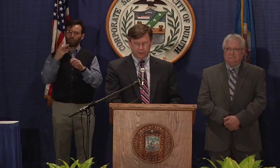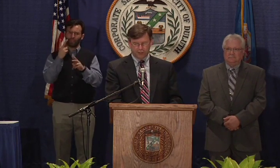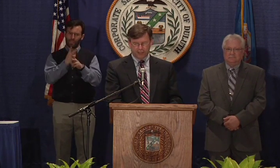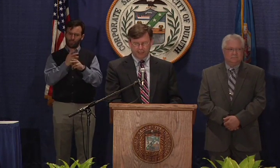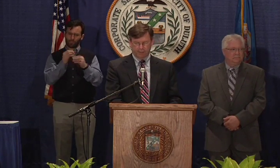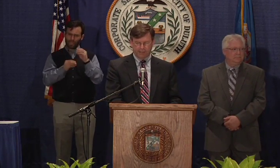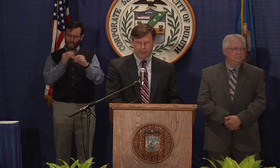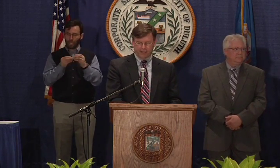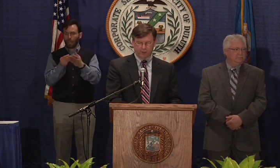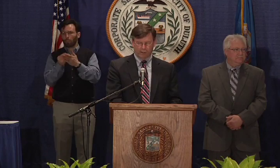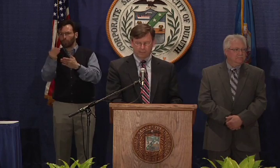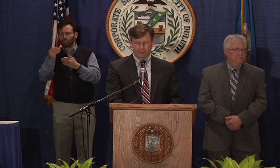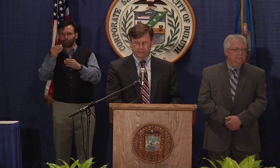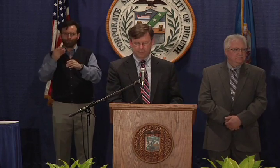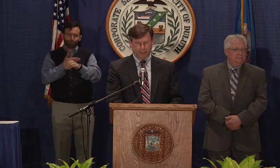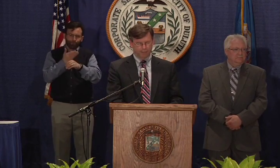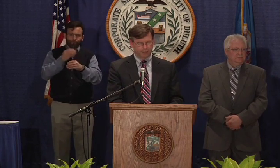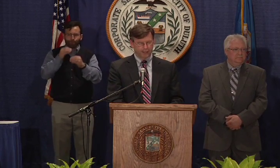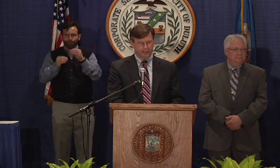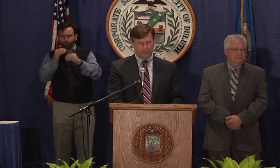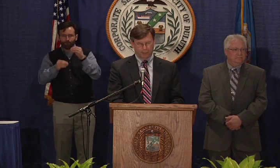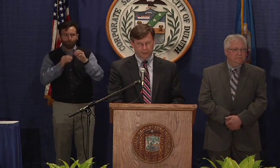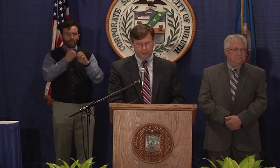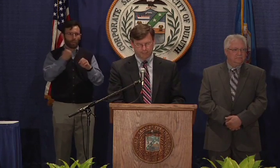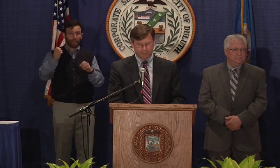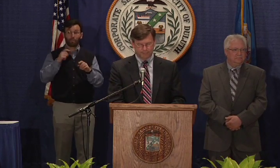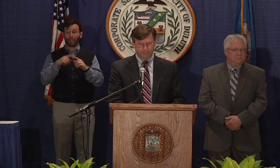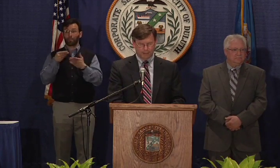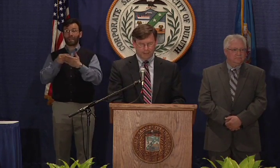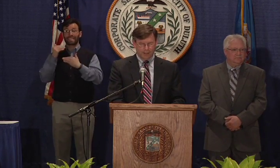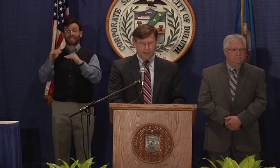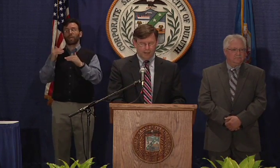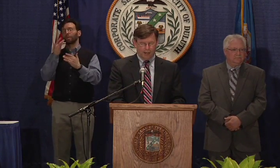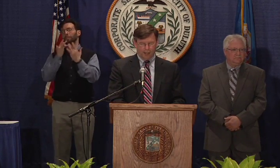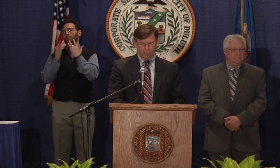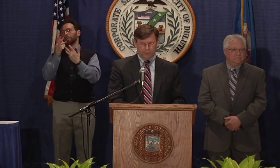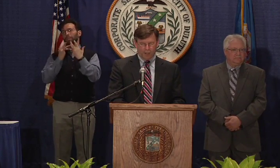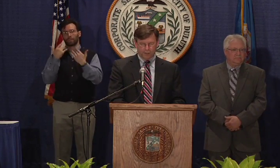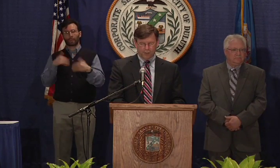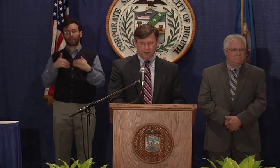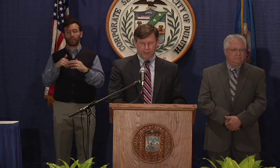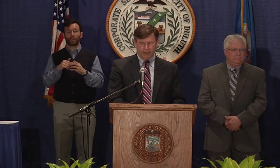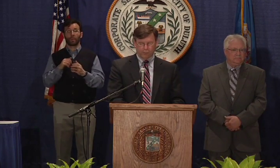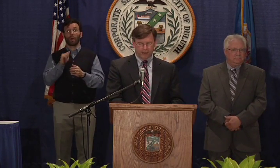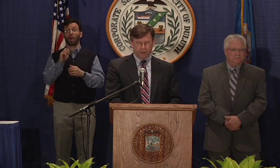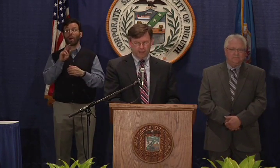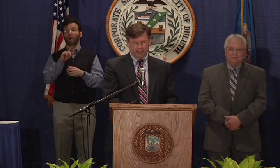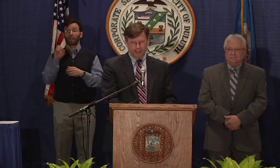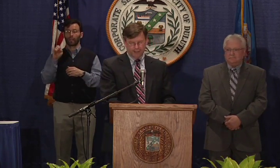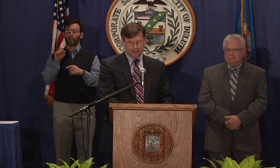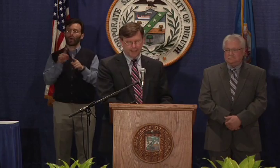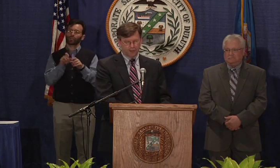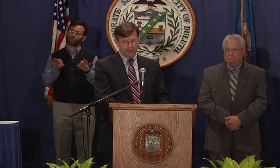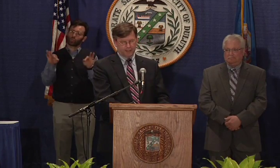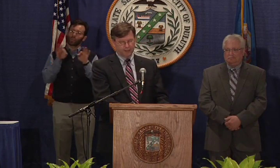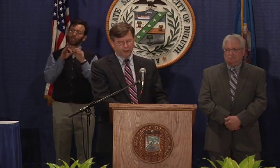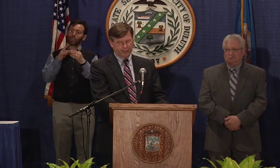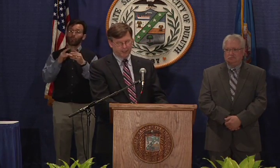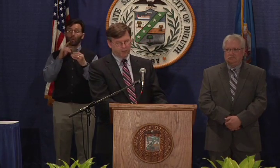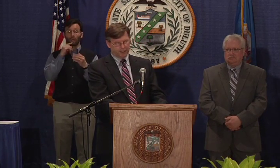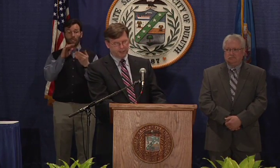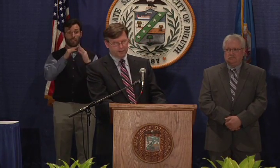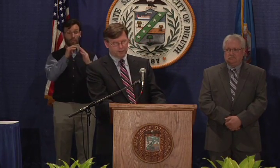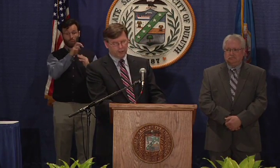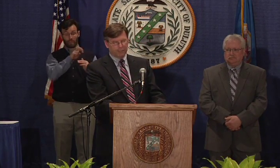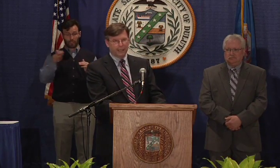maintaining, purchasing, and repairing equipment on a very tight budget. Arlen was also a critical lead in the city's transition